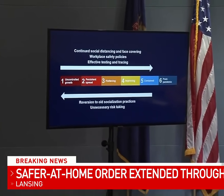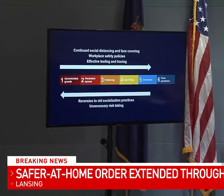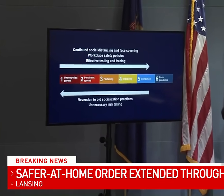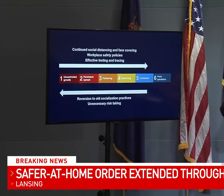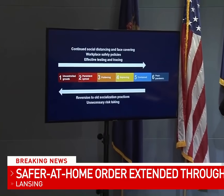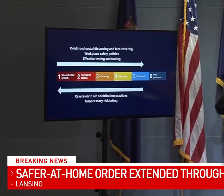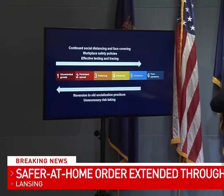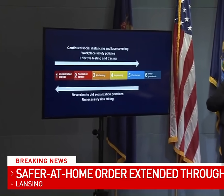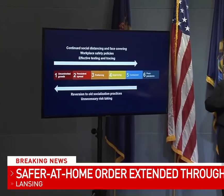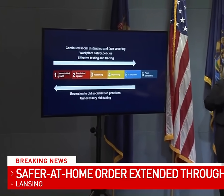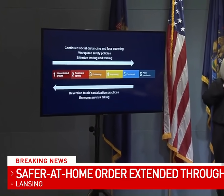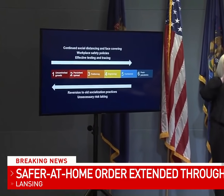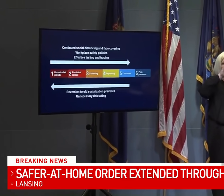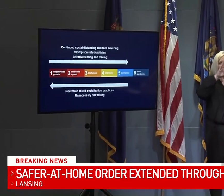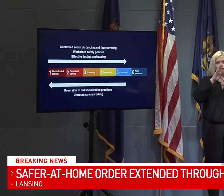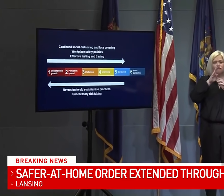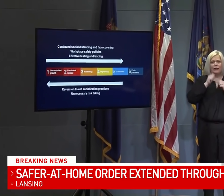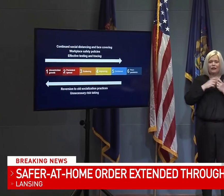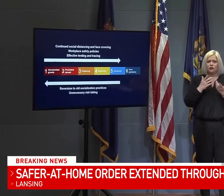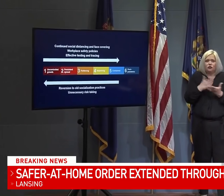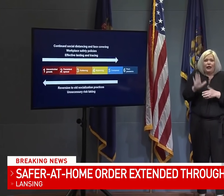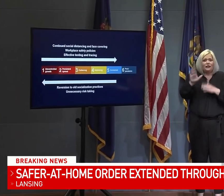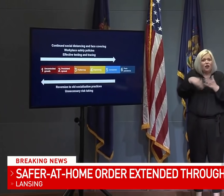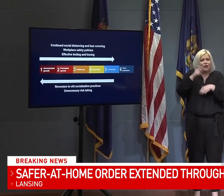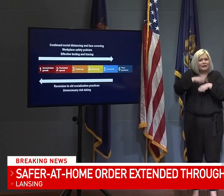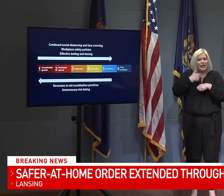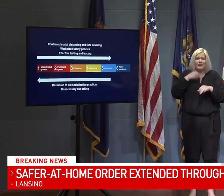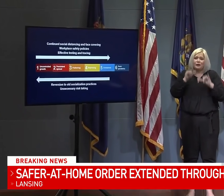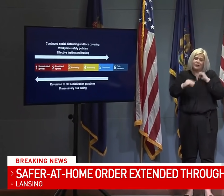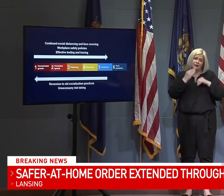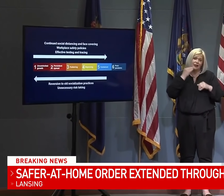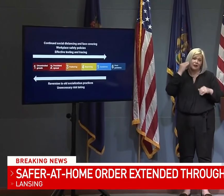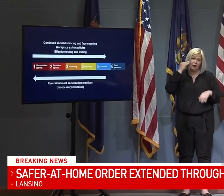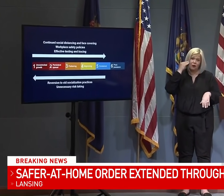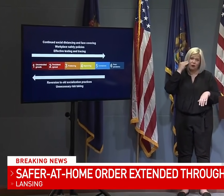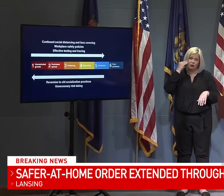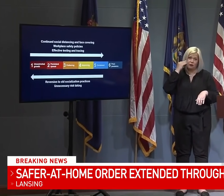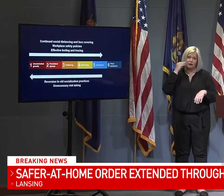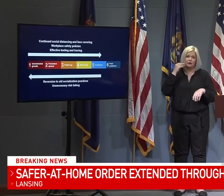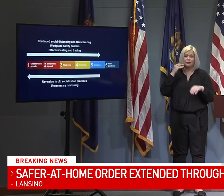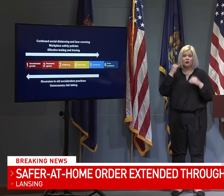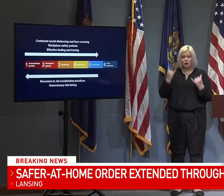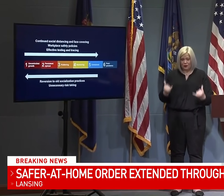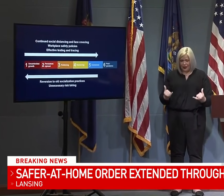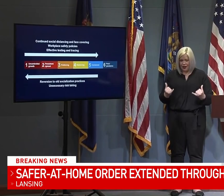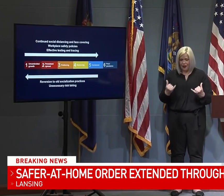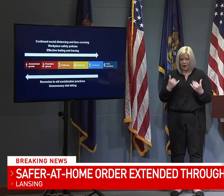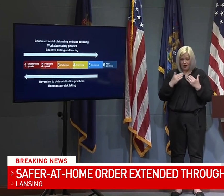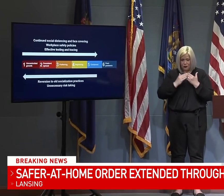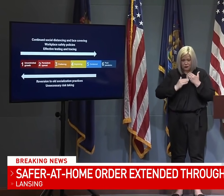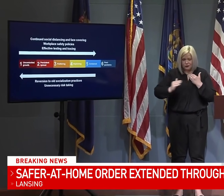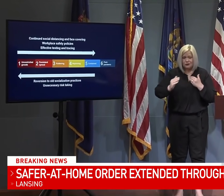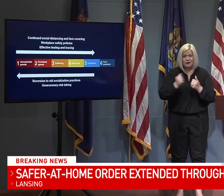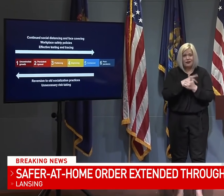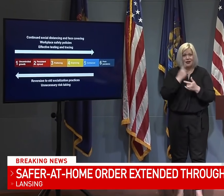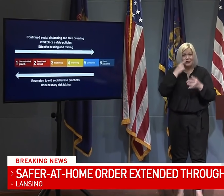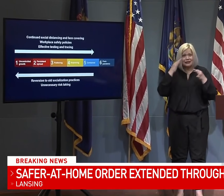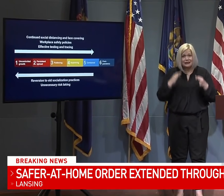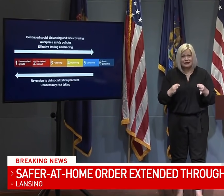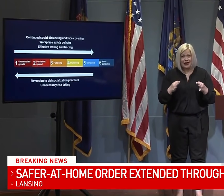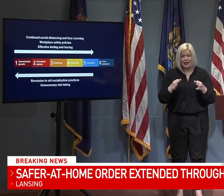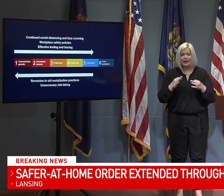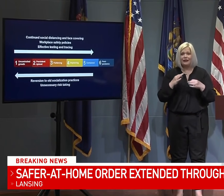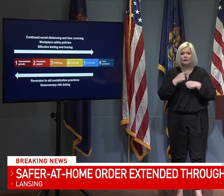and squander our hard work. So as we proceed, all the decisions that we've made are to lower